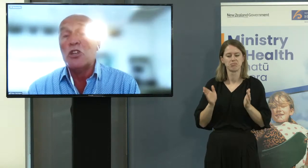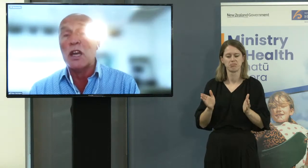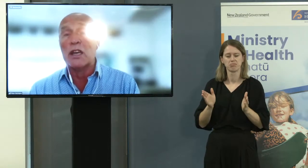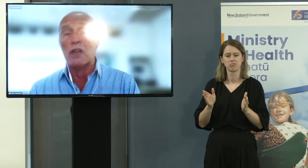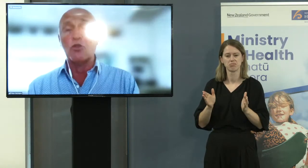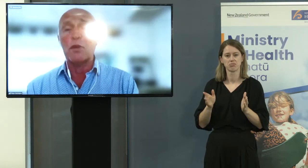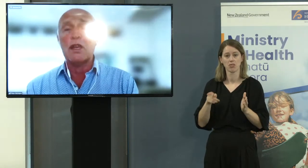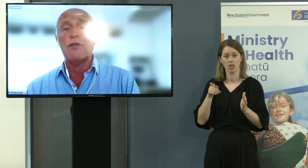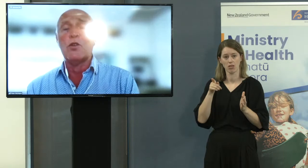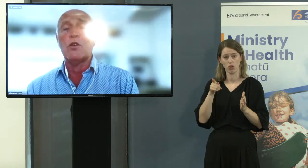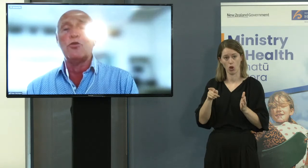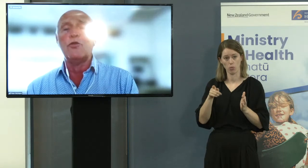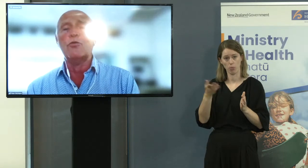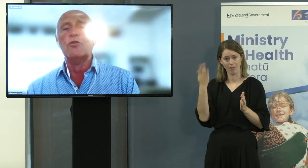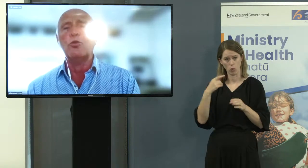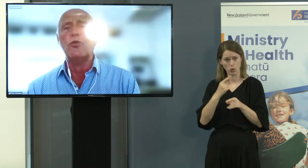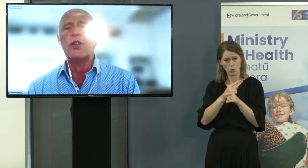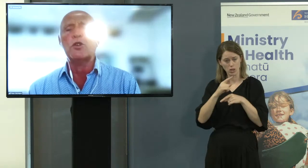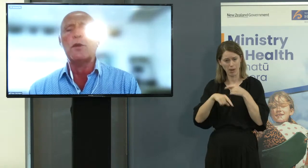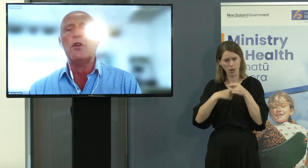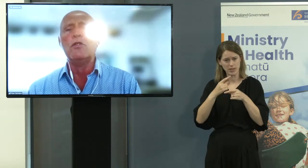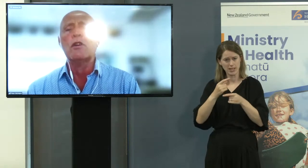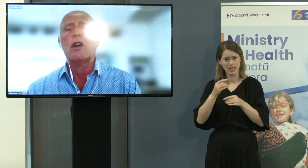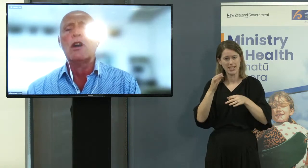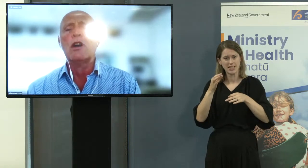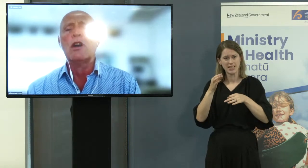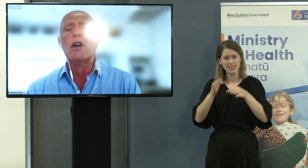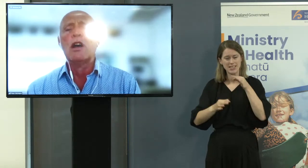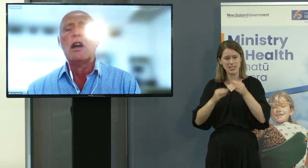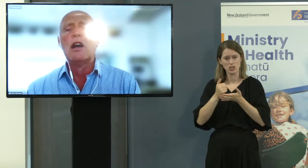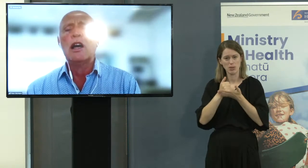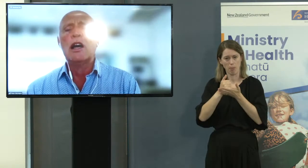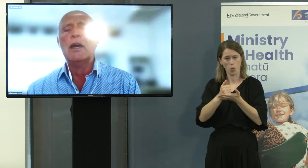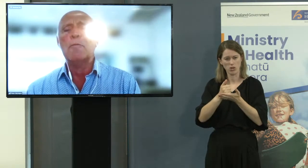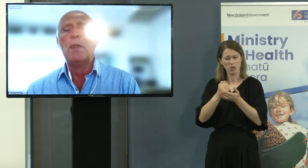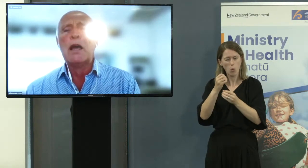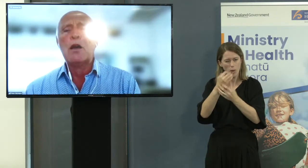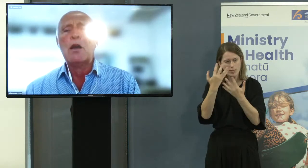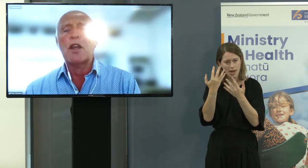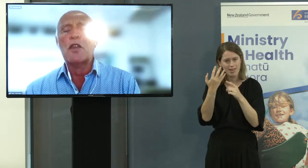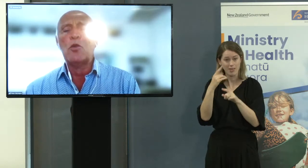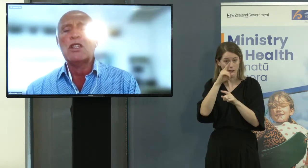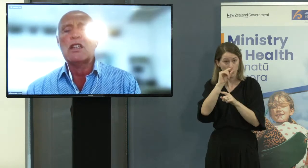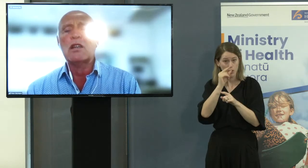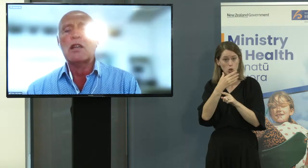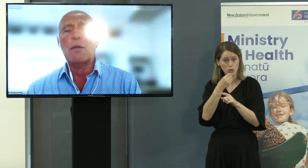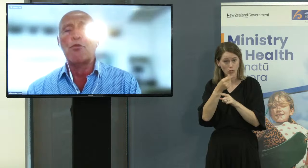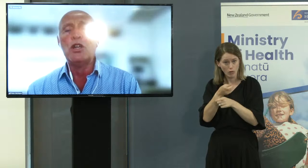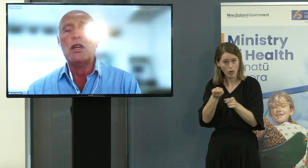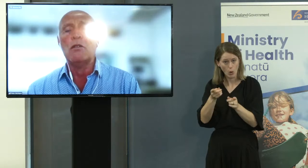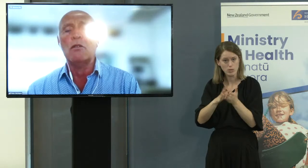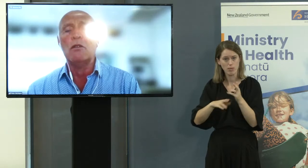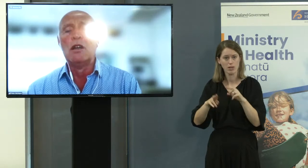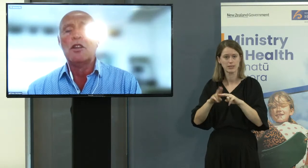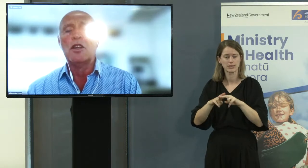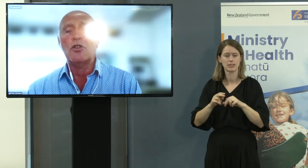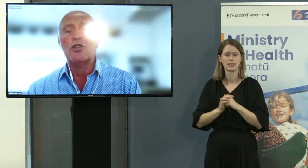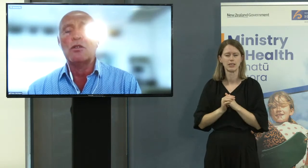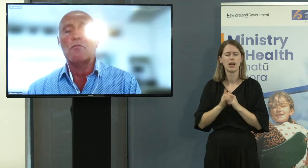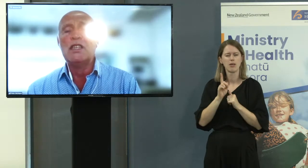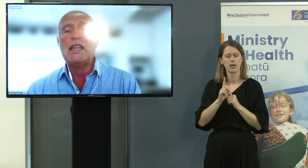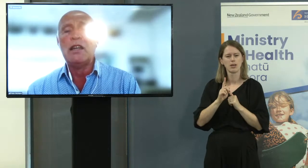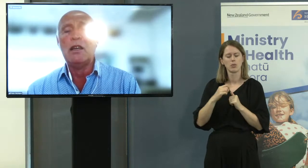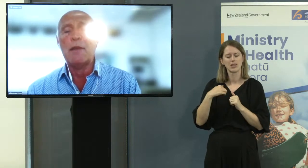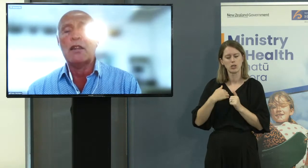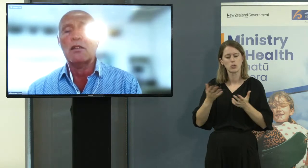the decision aid could be a very useful tool for those parents. But I think we just need to keep pushing the notion,